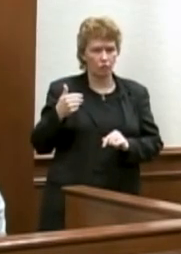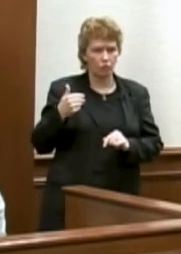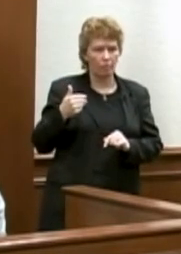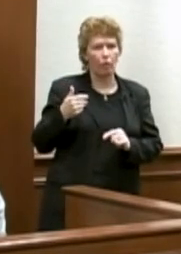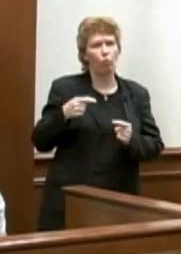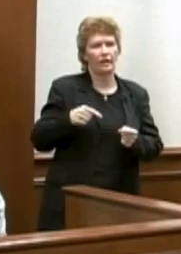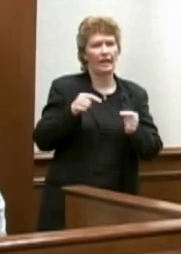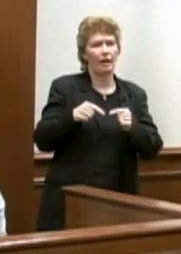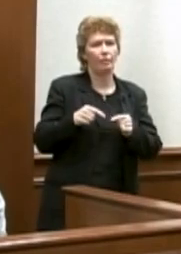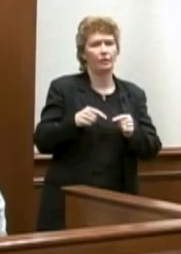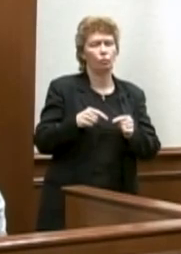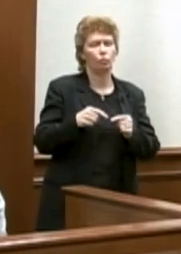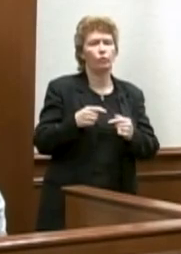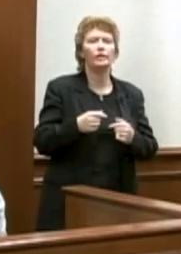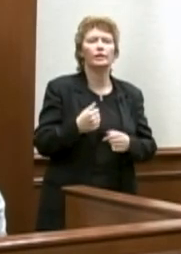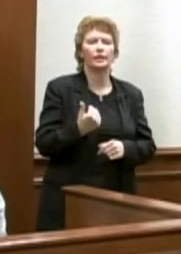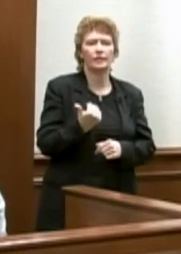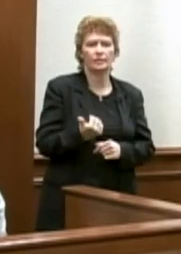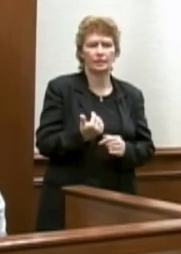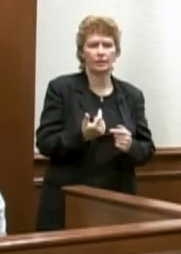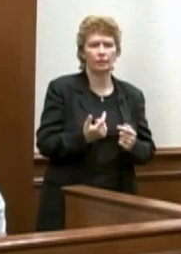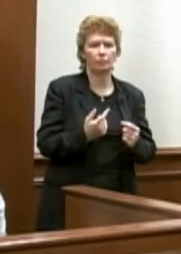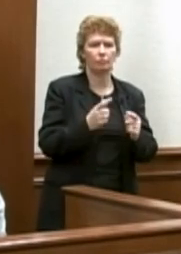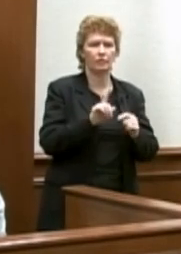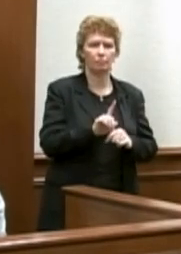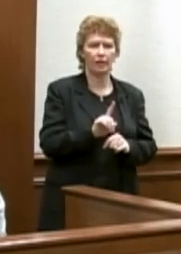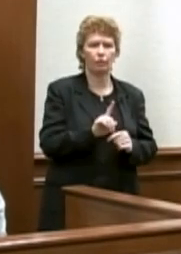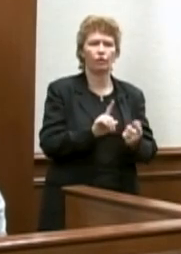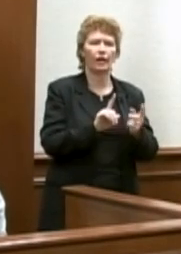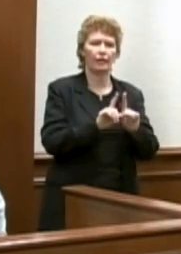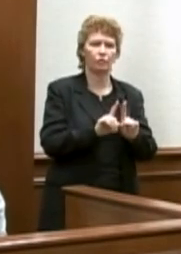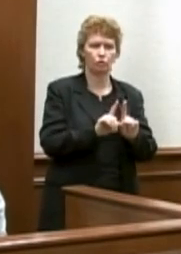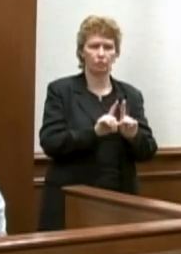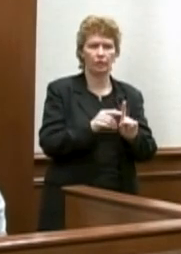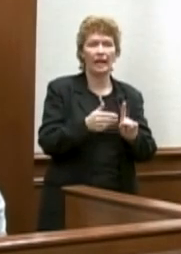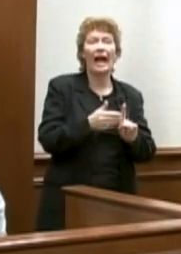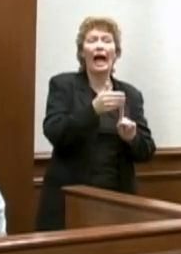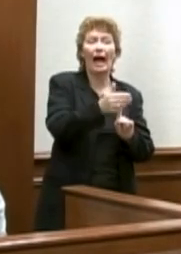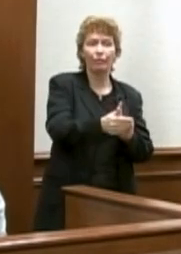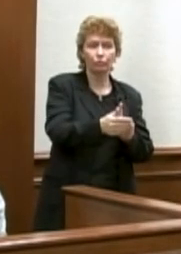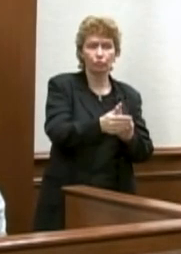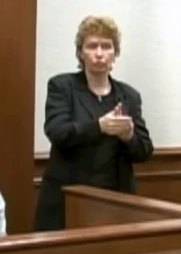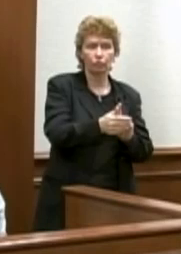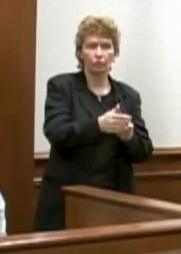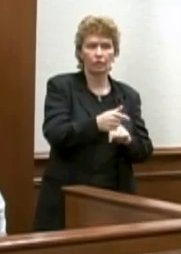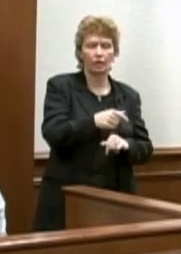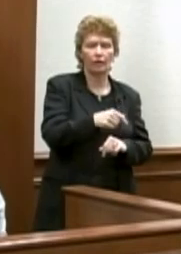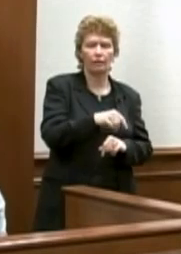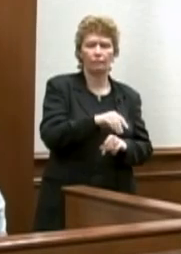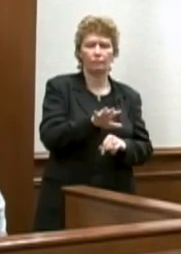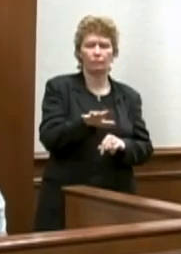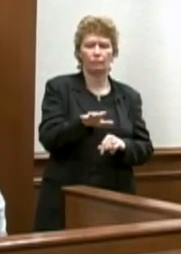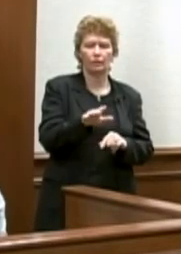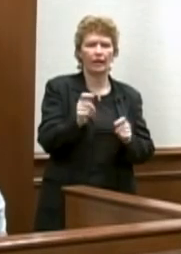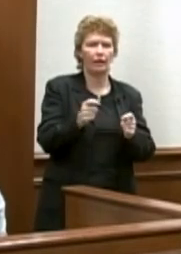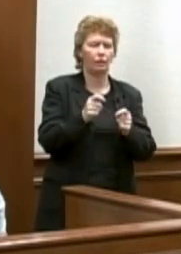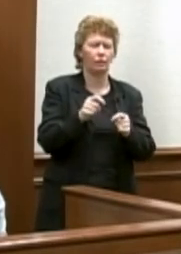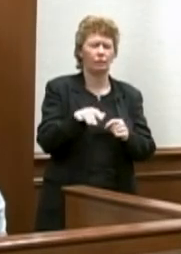questions ago about what had happened, when did he see Miss Baker and the gentleman after the